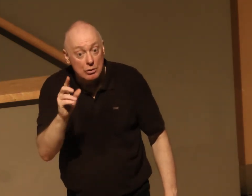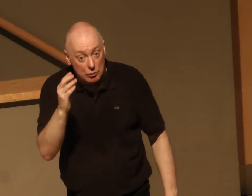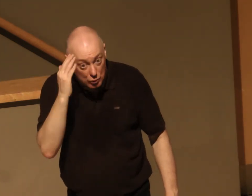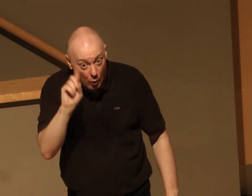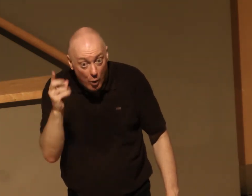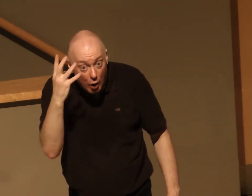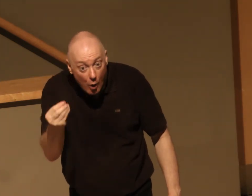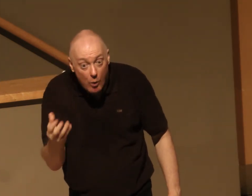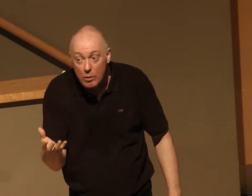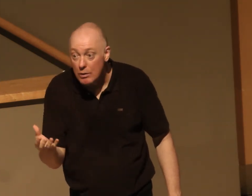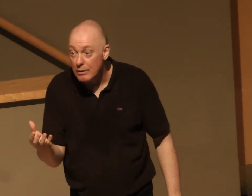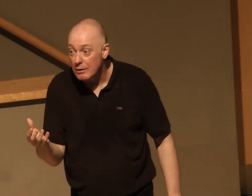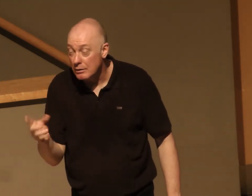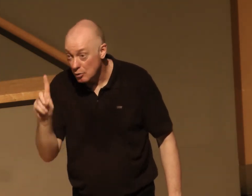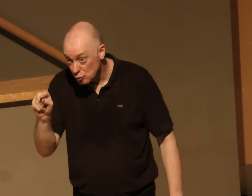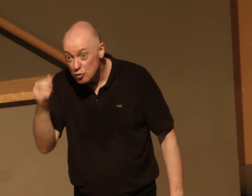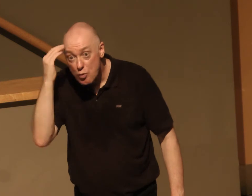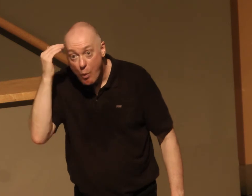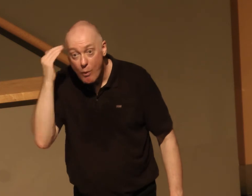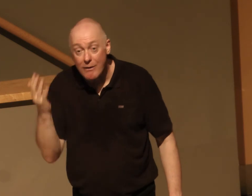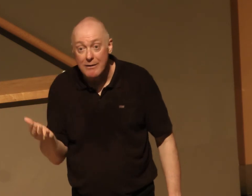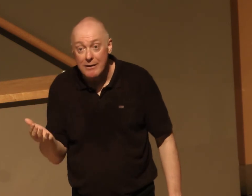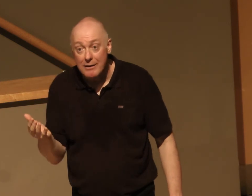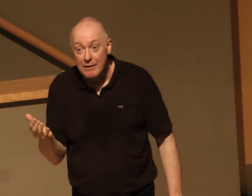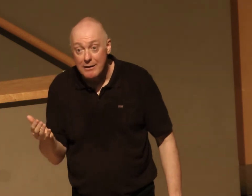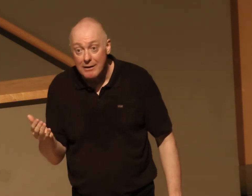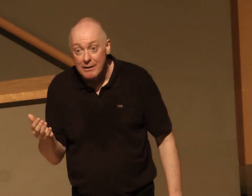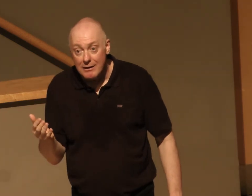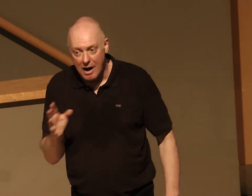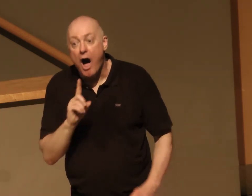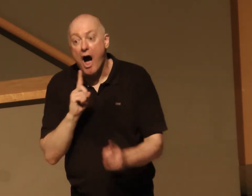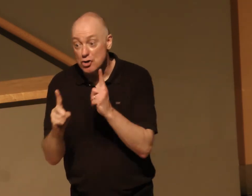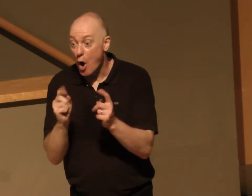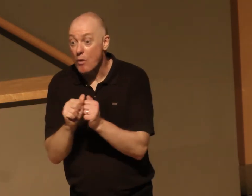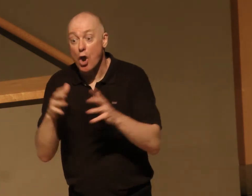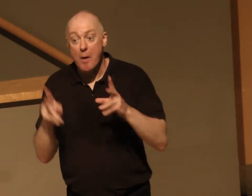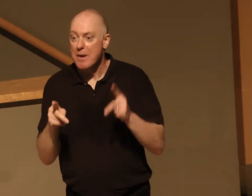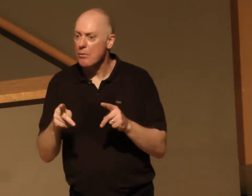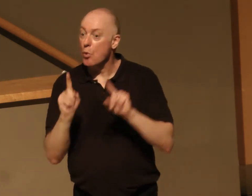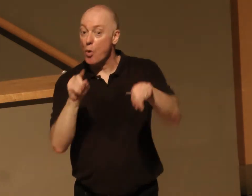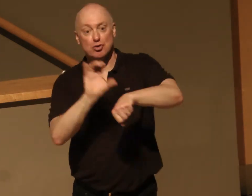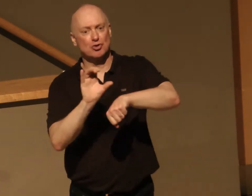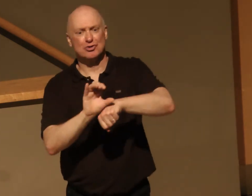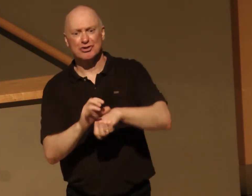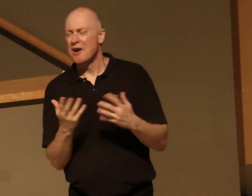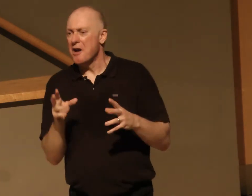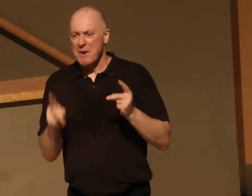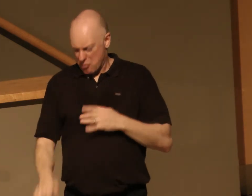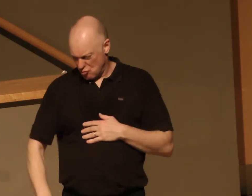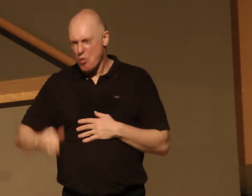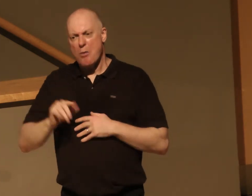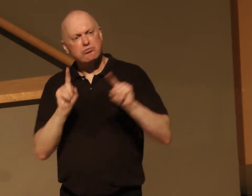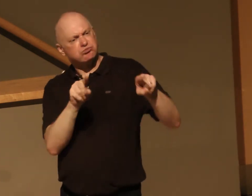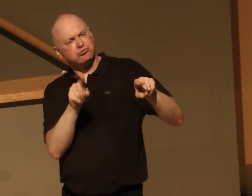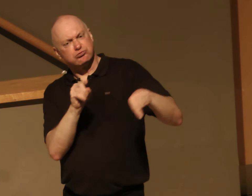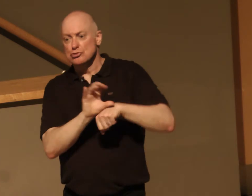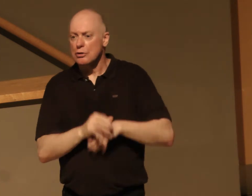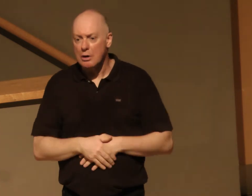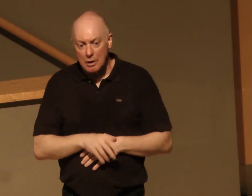do you know I talk with a lot of people who attend church attend the church all their life and I ask them this question do you know where you're going to die